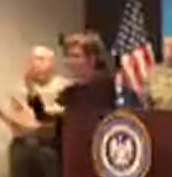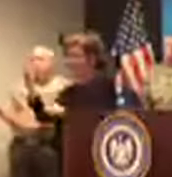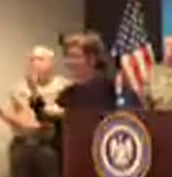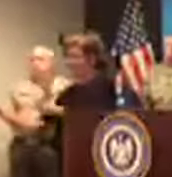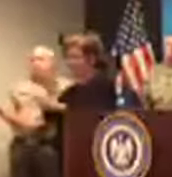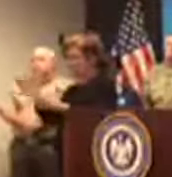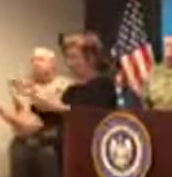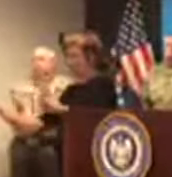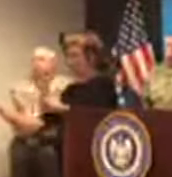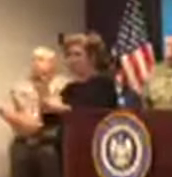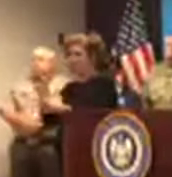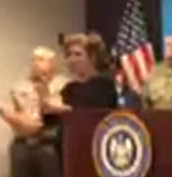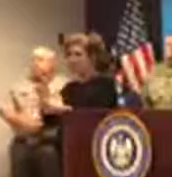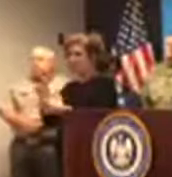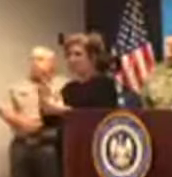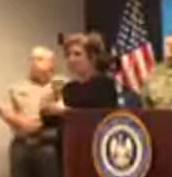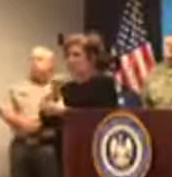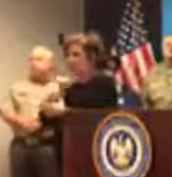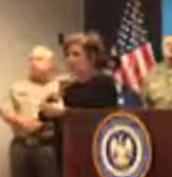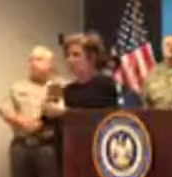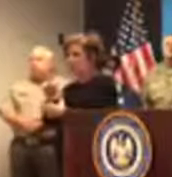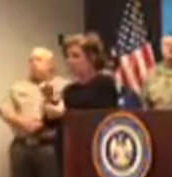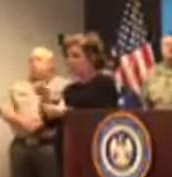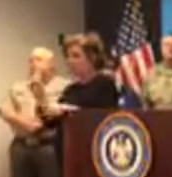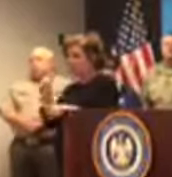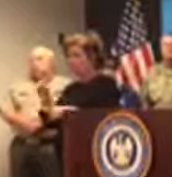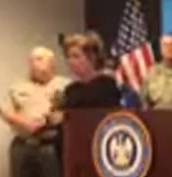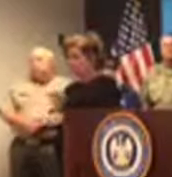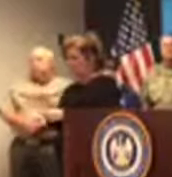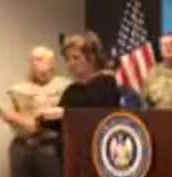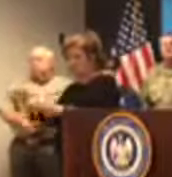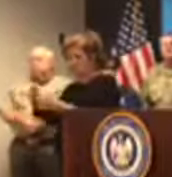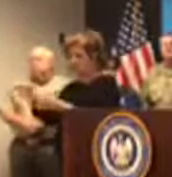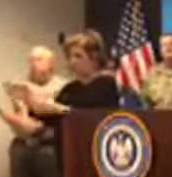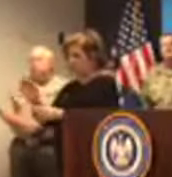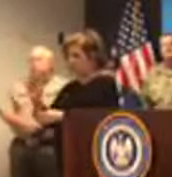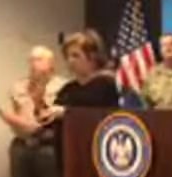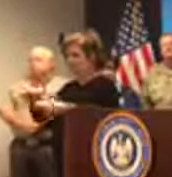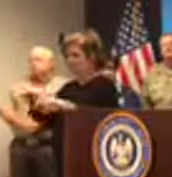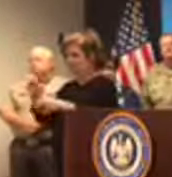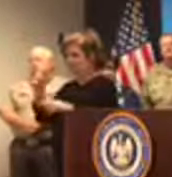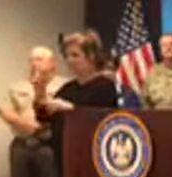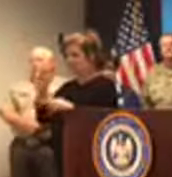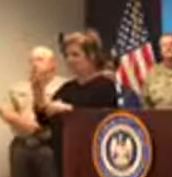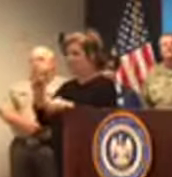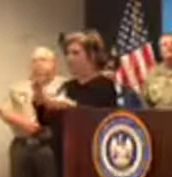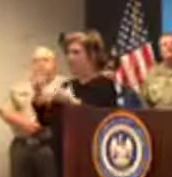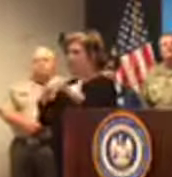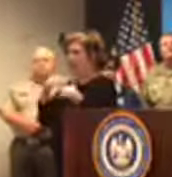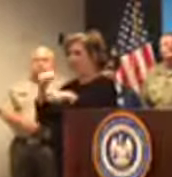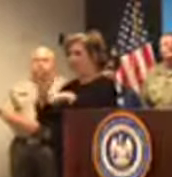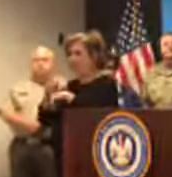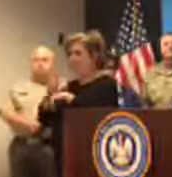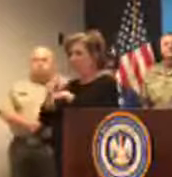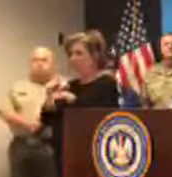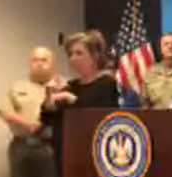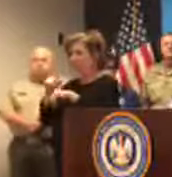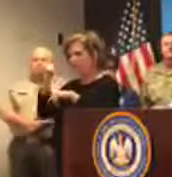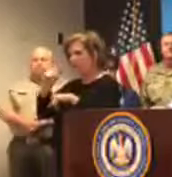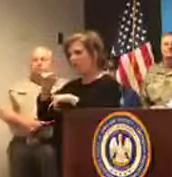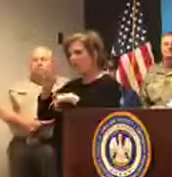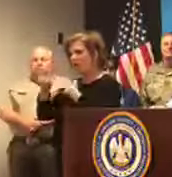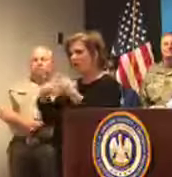the uncertainty in the track, there is a storm surge threat for all of South and Southeast